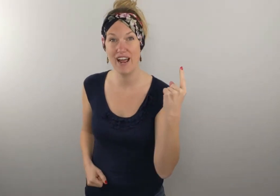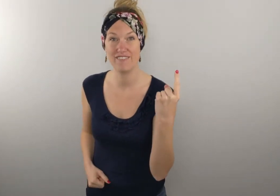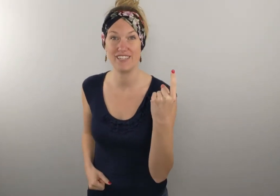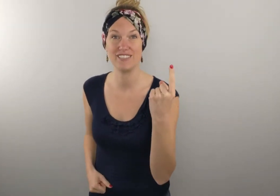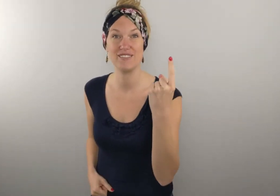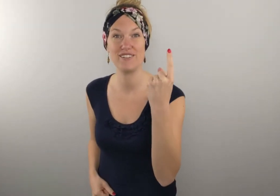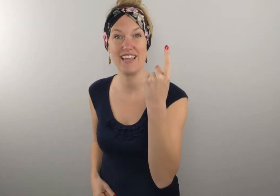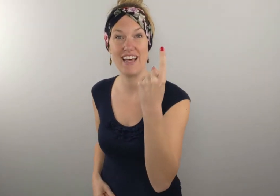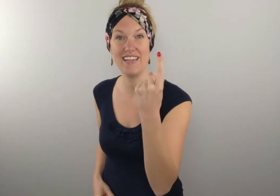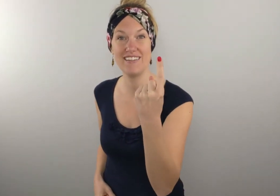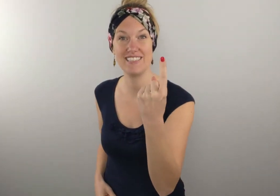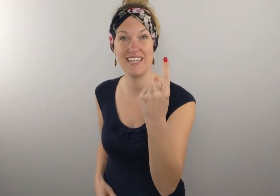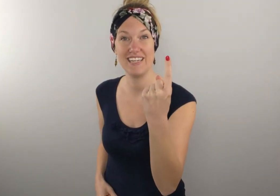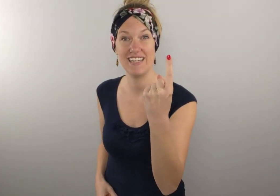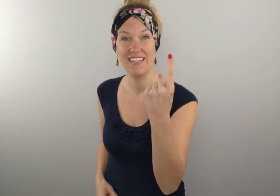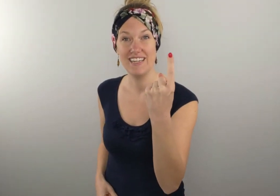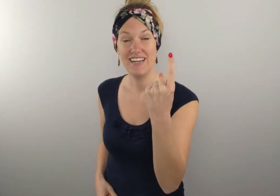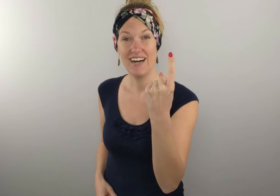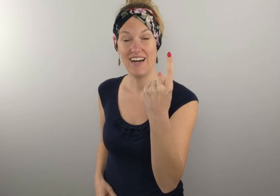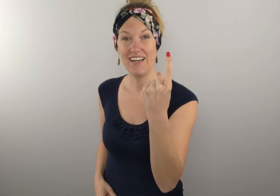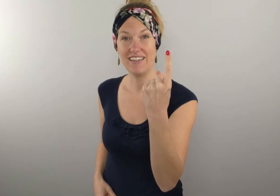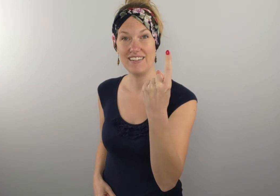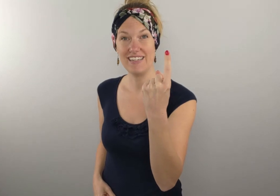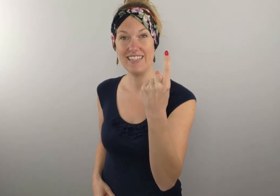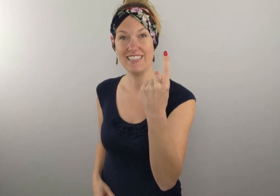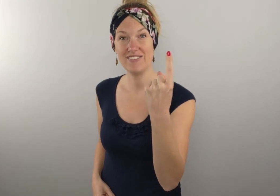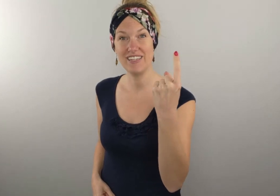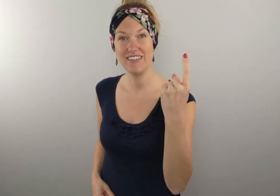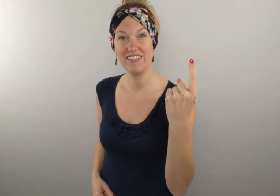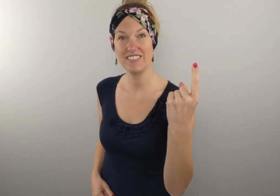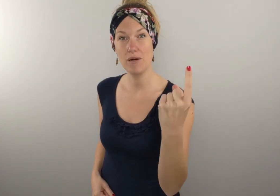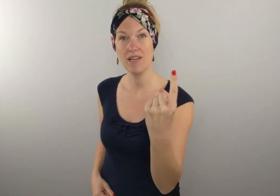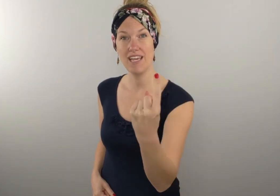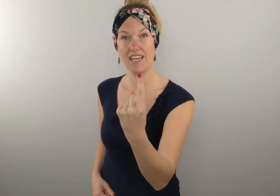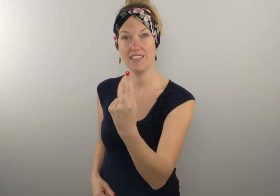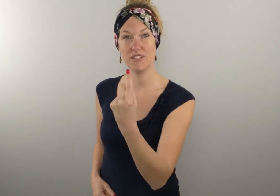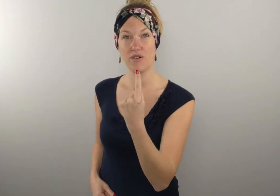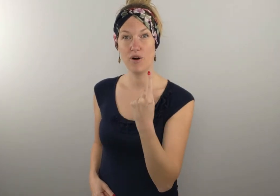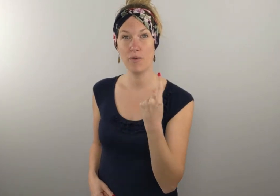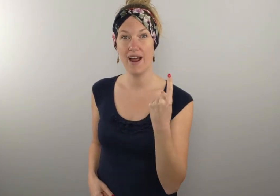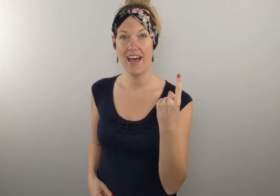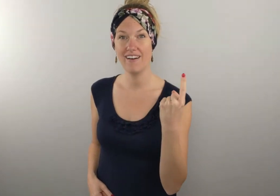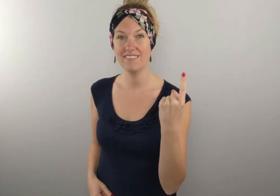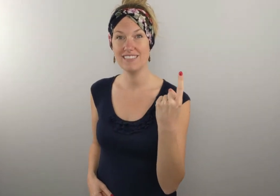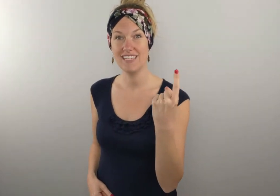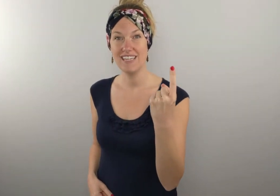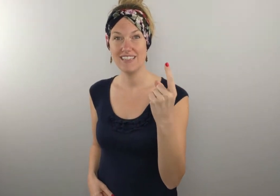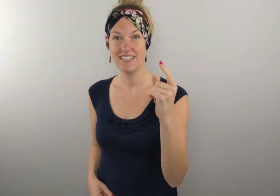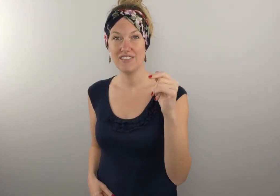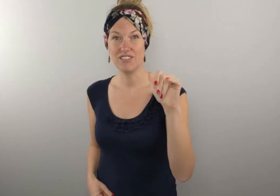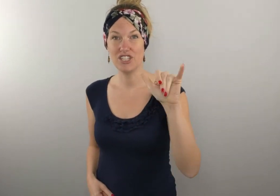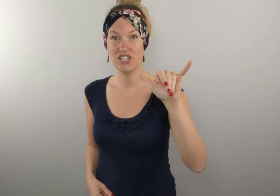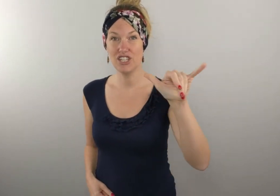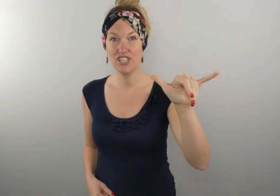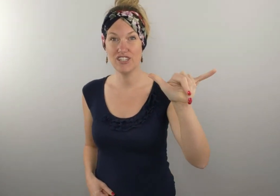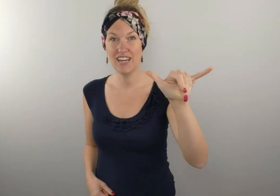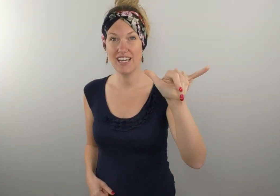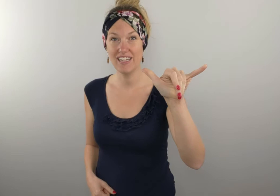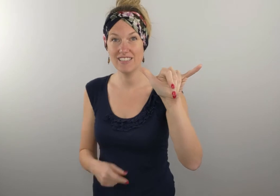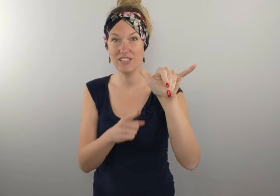forever. So for that, you take your index finger of your dominant hand, you go around, then you turn your hand, you